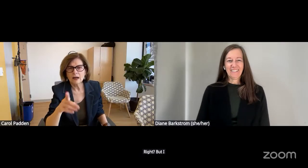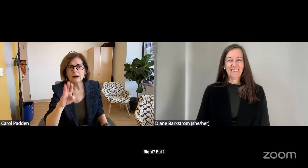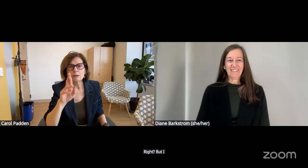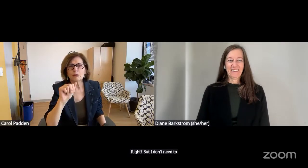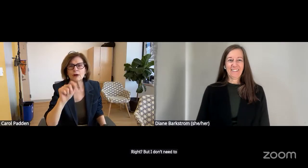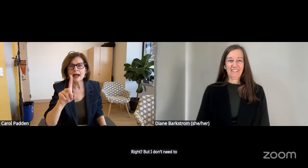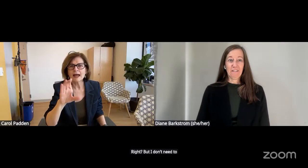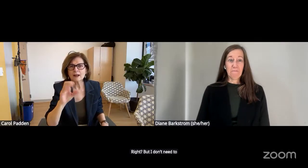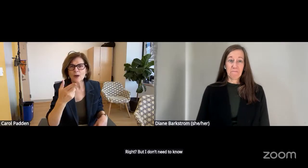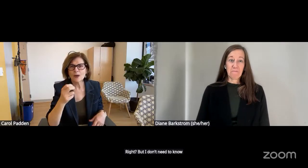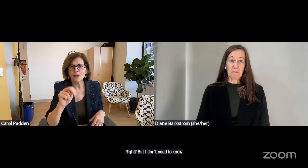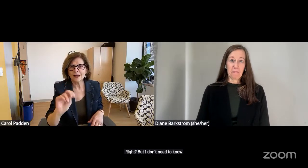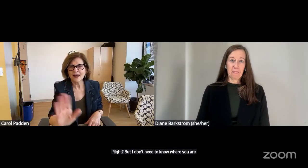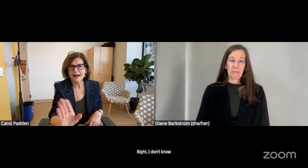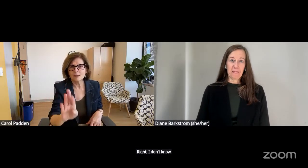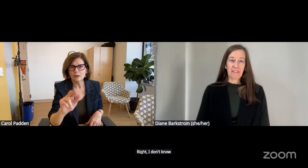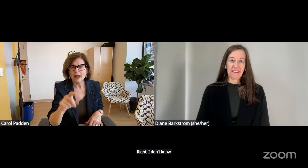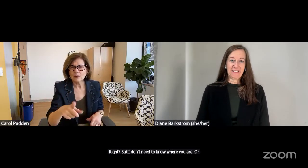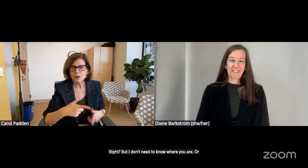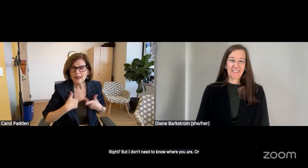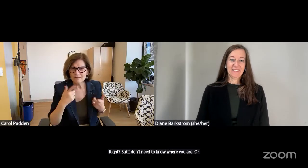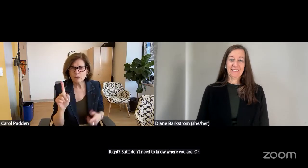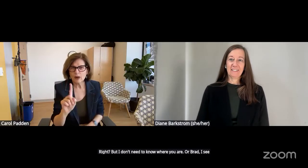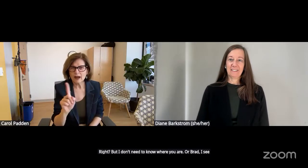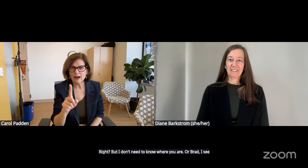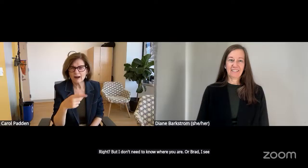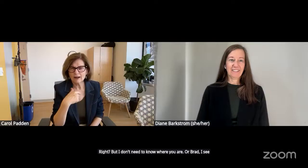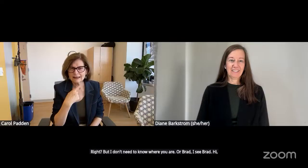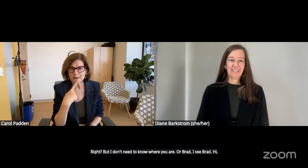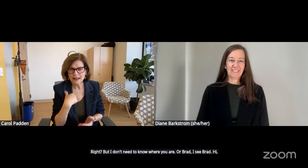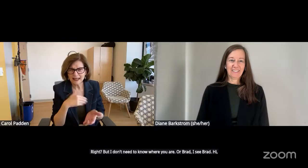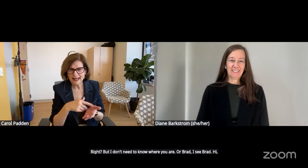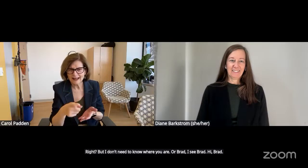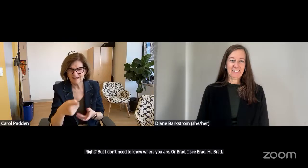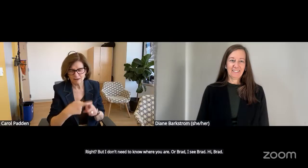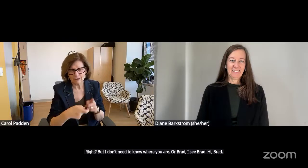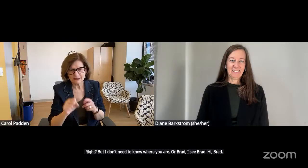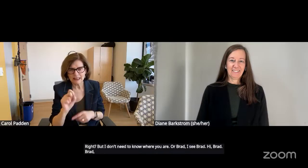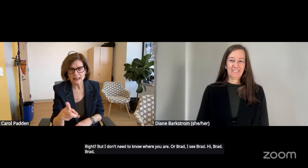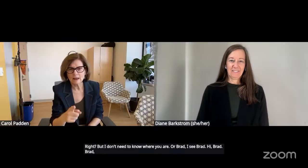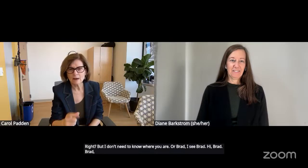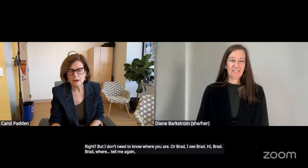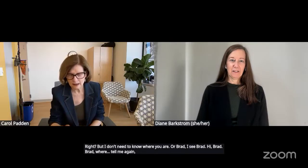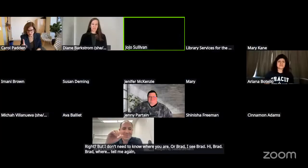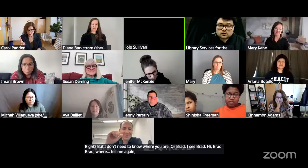know Right. I don't where know you from where are. you're Or sitting. I see Brad. Hi, Brad. Brad, where? Tell me again, Brad. Brad's